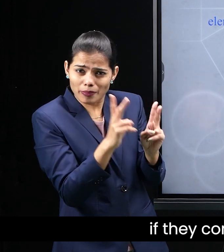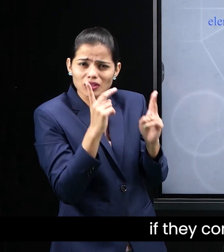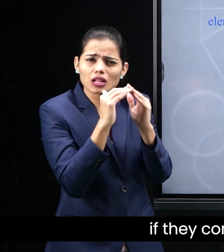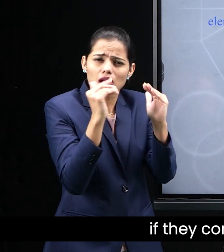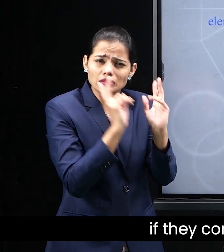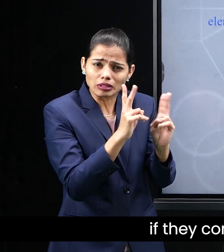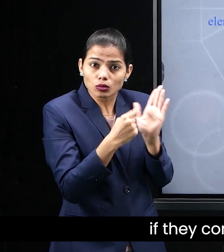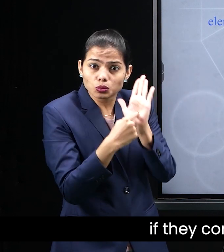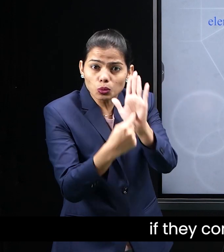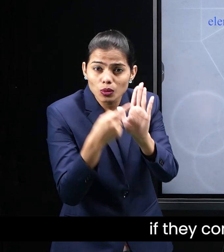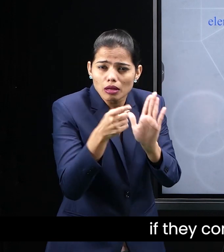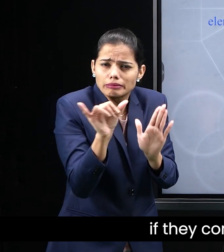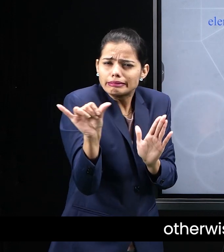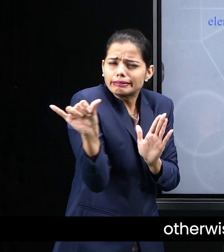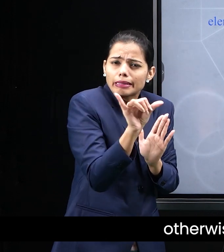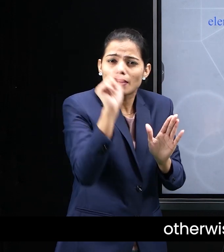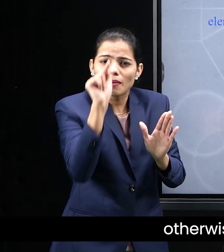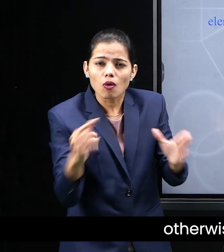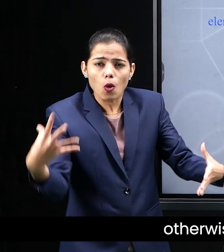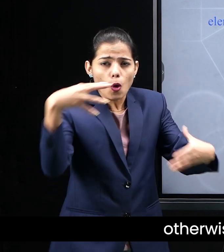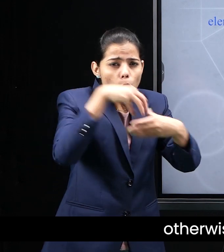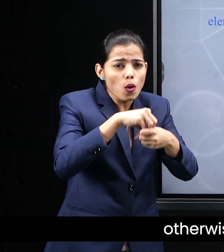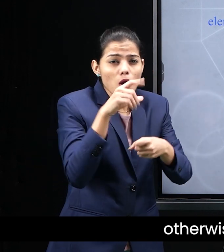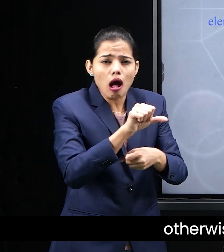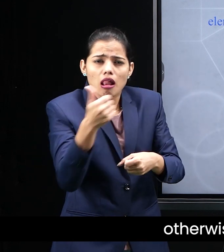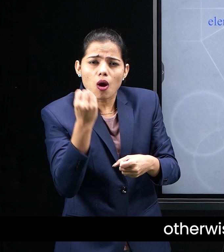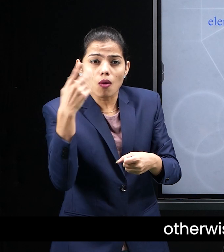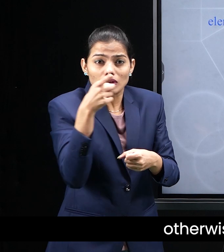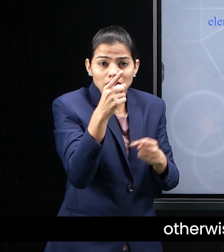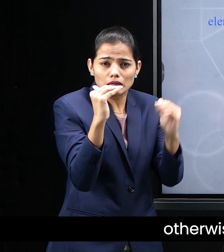the same elements, otherwise they are said to be unequal.